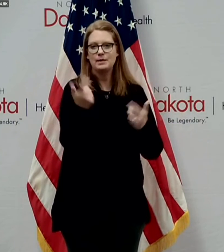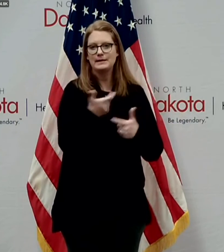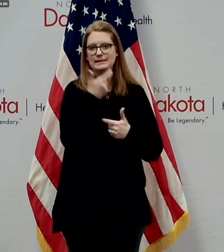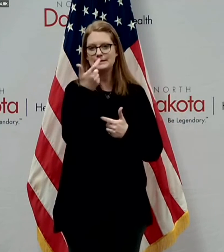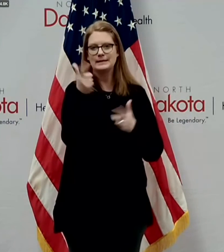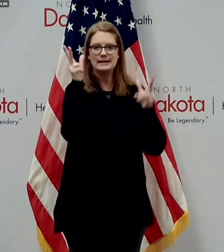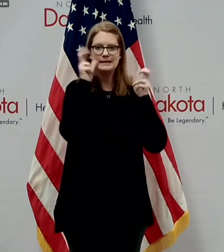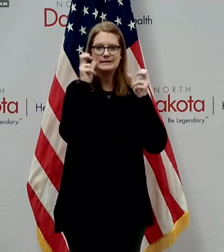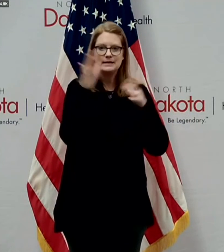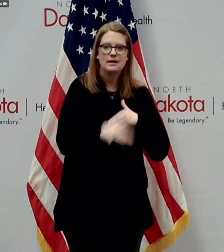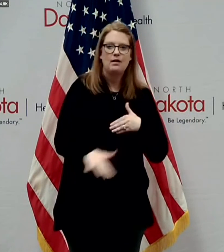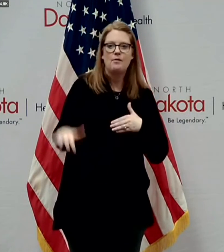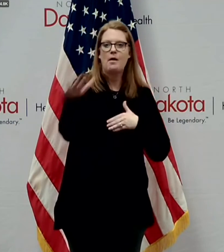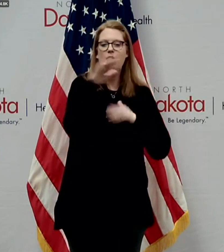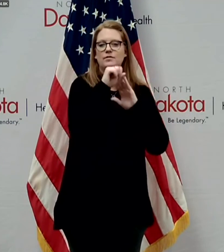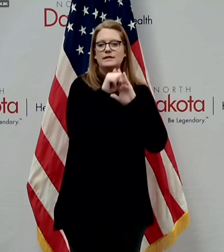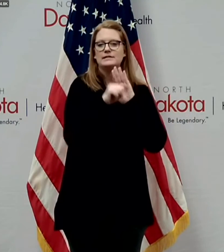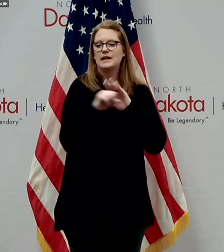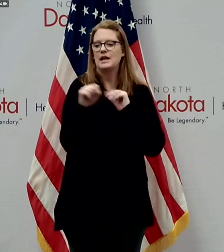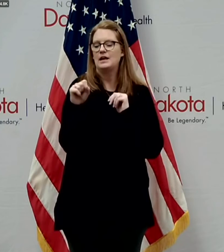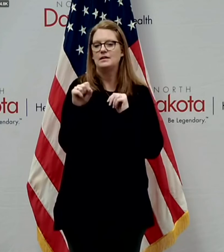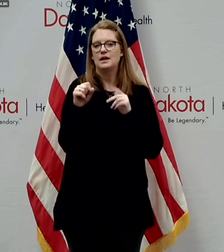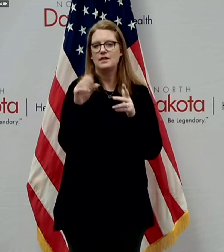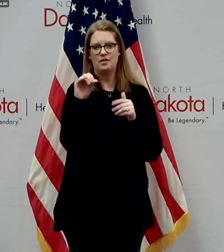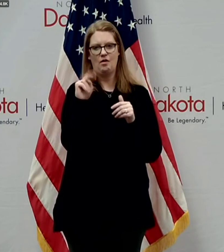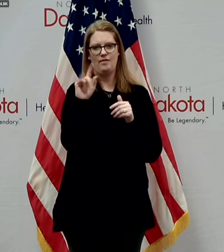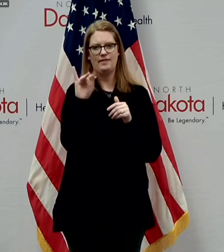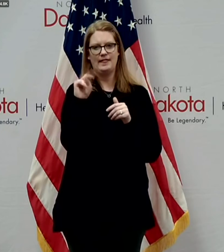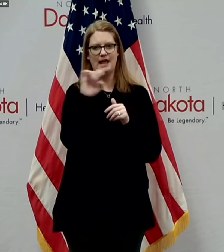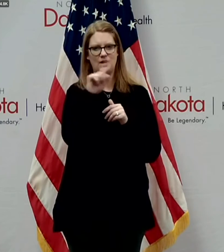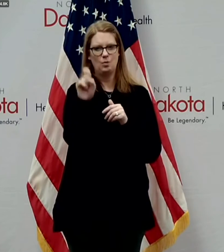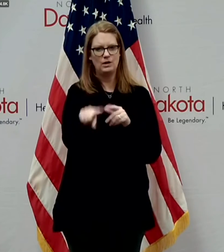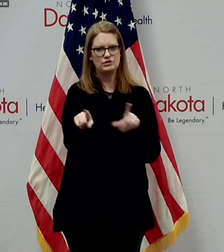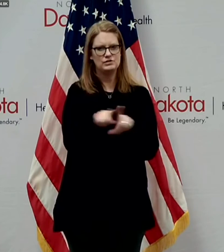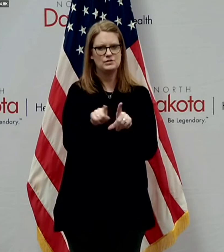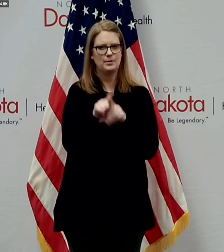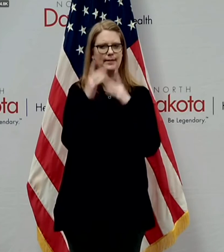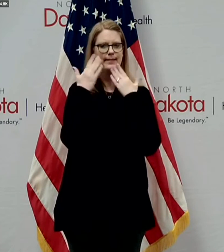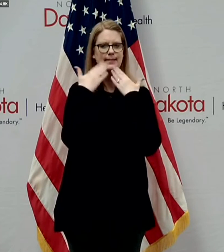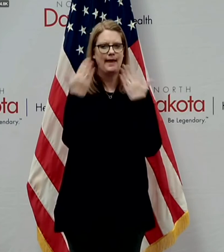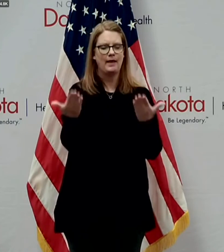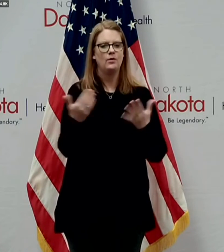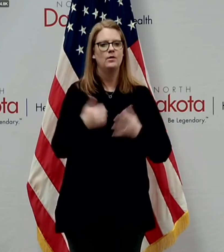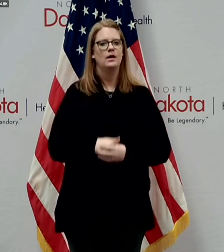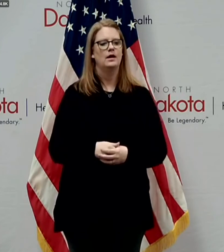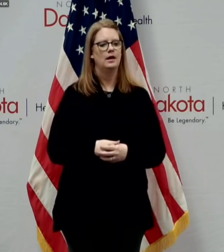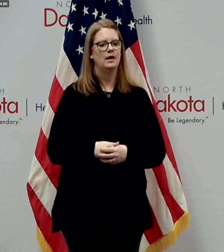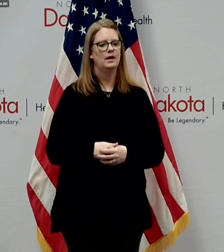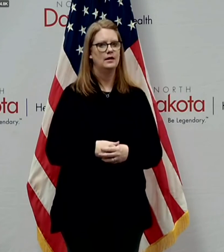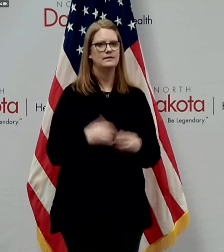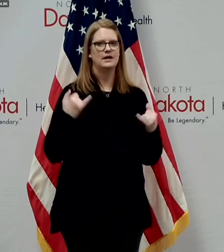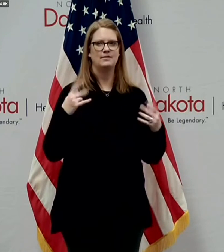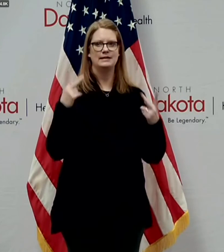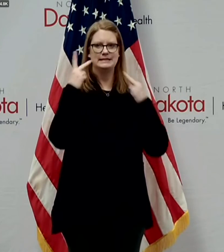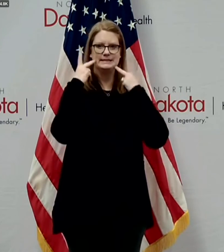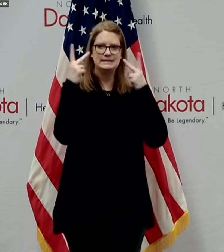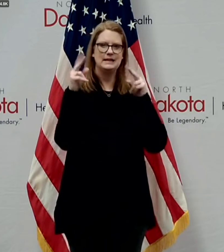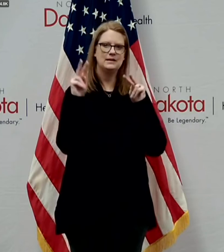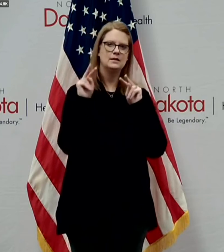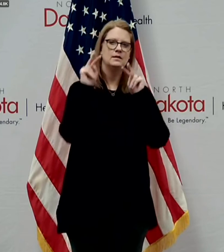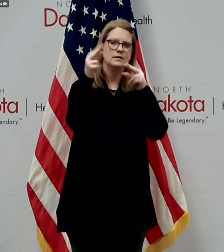media around the state. We appreciate the online questions as well. And as I look through the back of this room out at